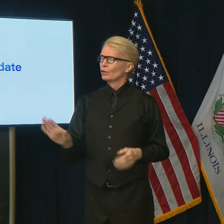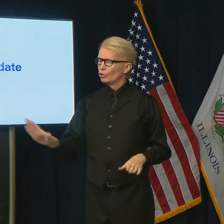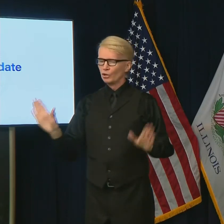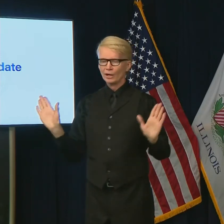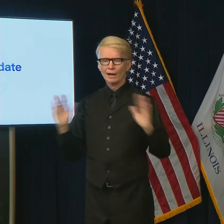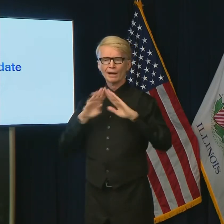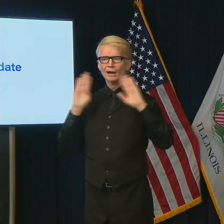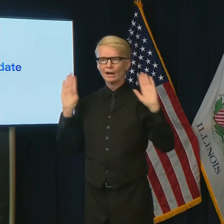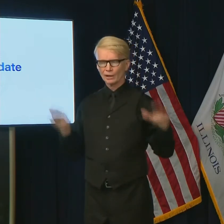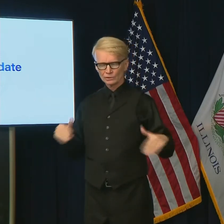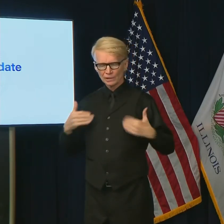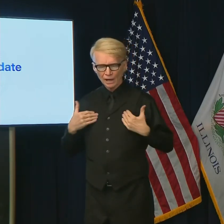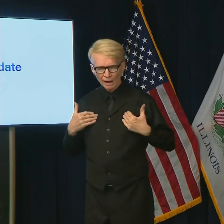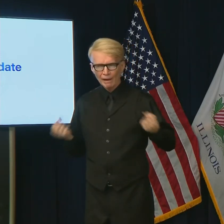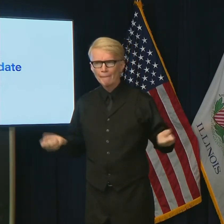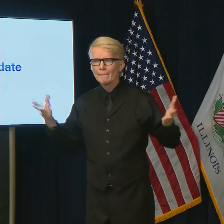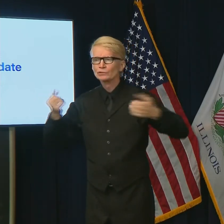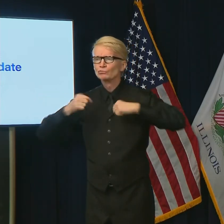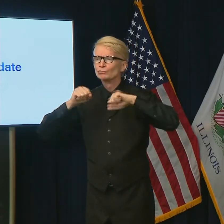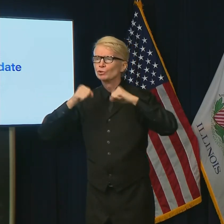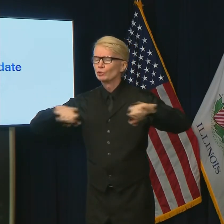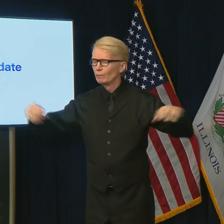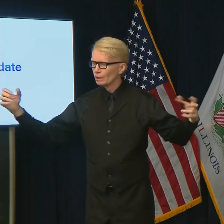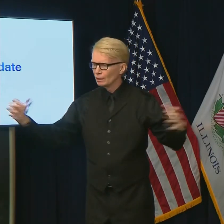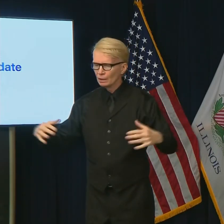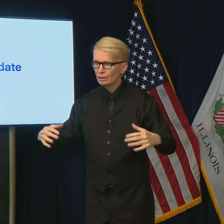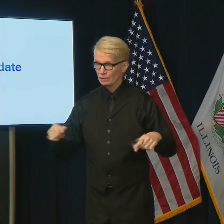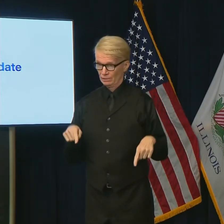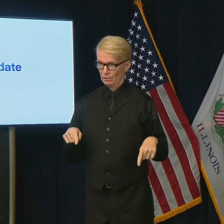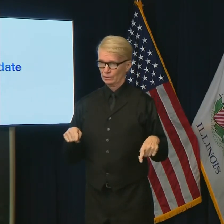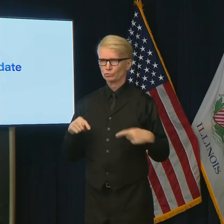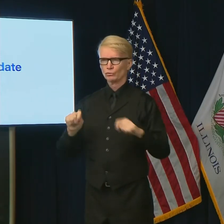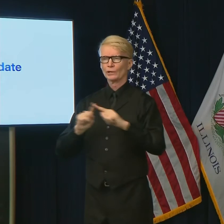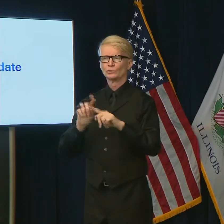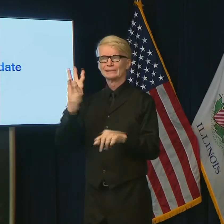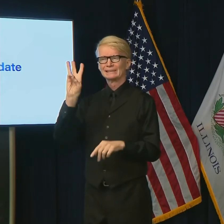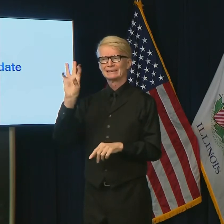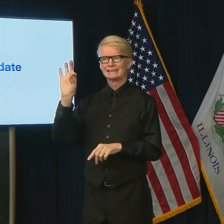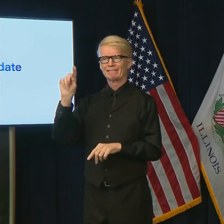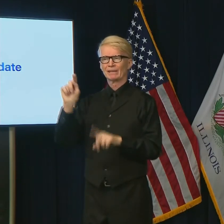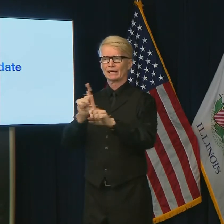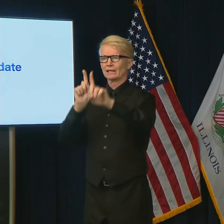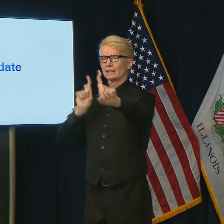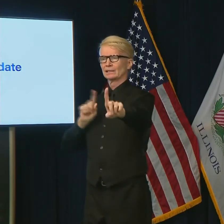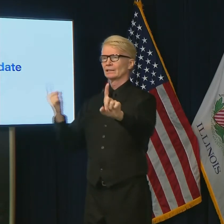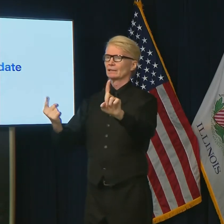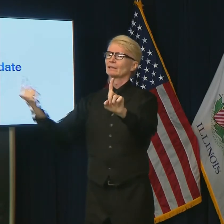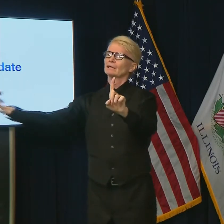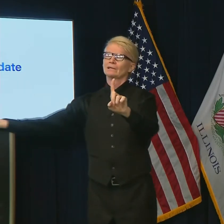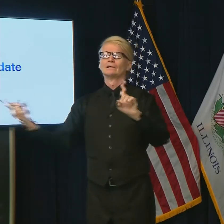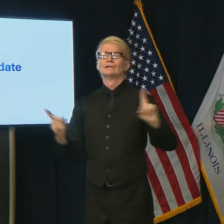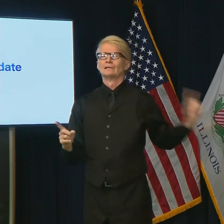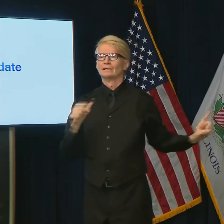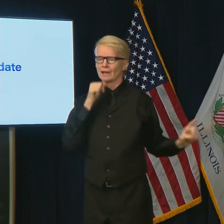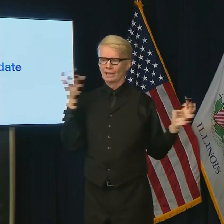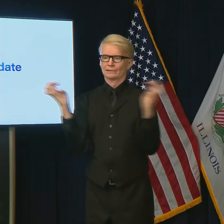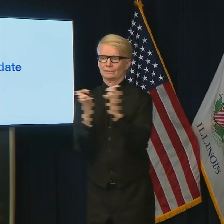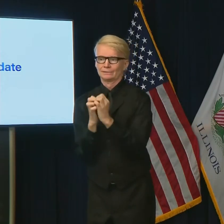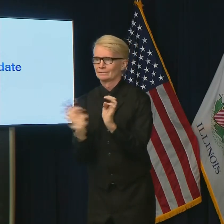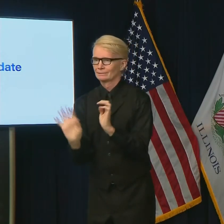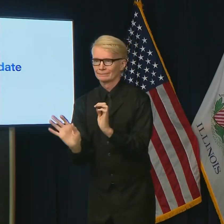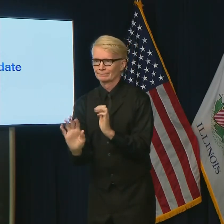that will be available for the gathering and the people to try to stay 6 feet apart at all times. A